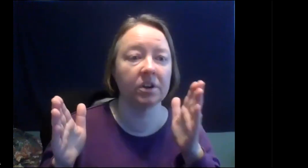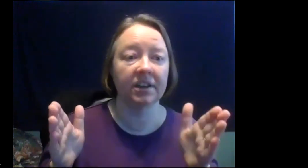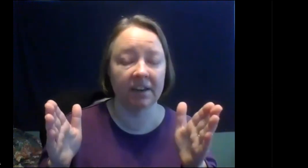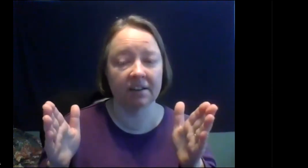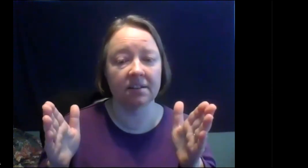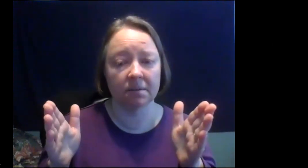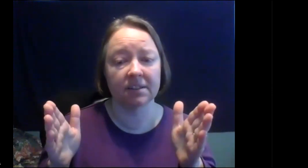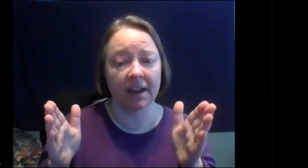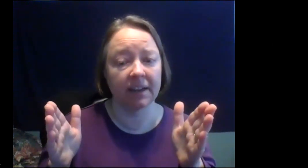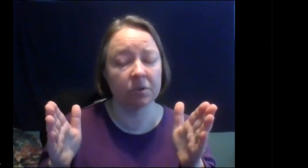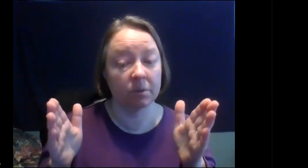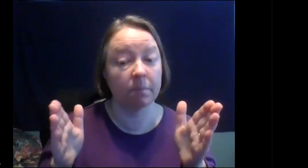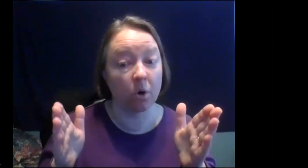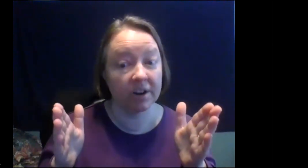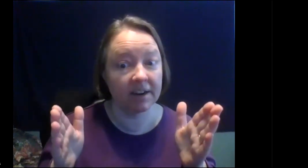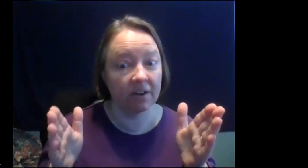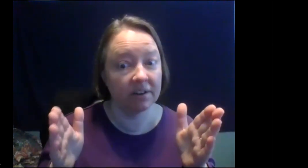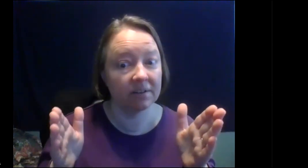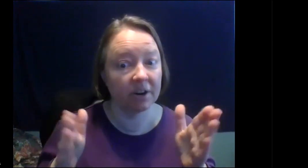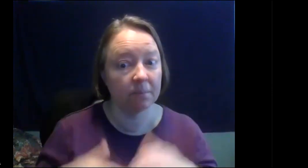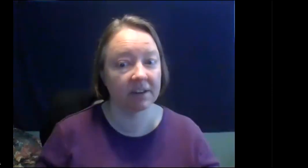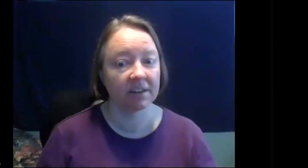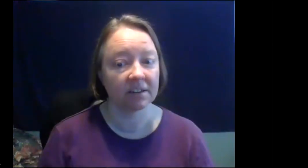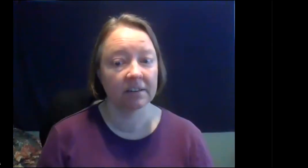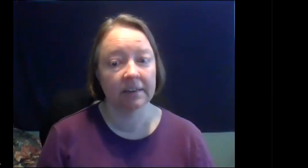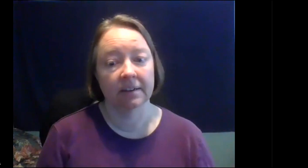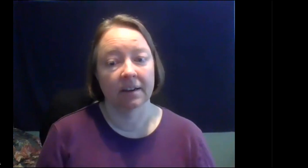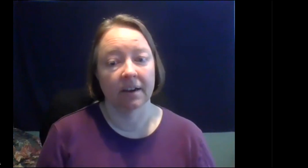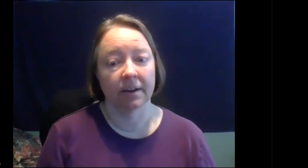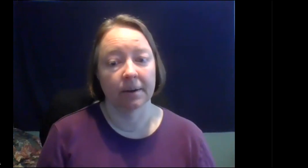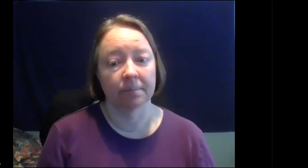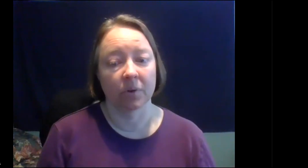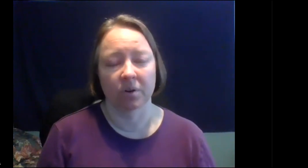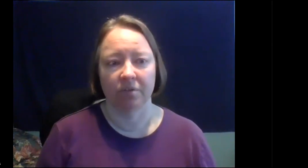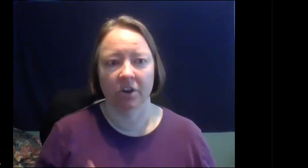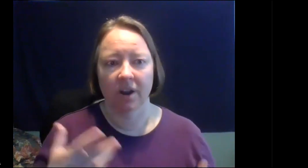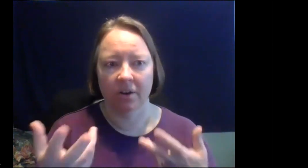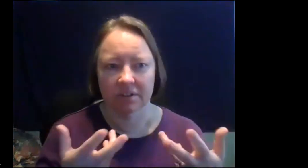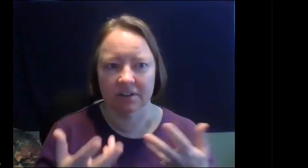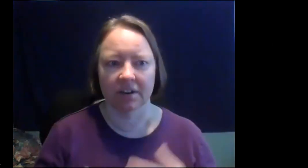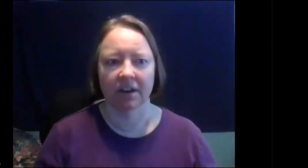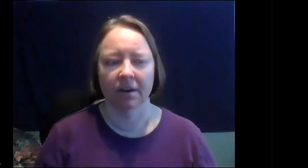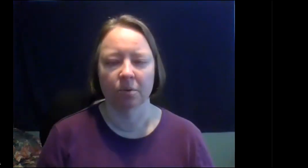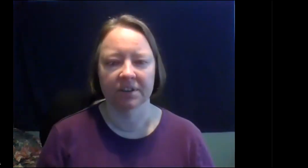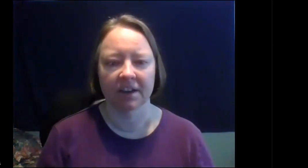really need the sign language to be broken down into very basic, or to figure out home